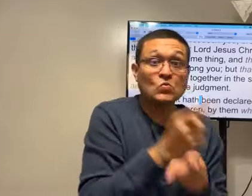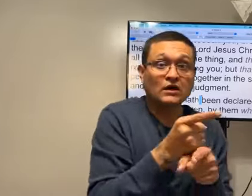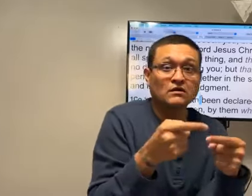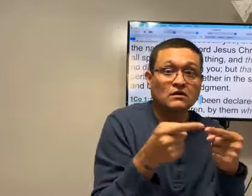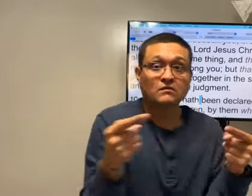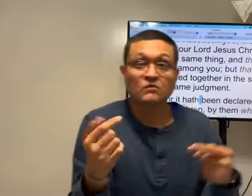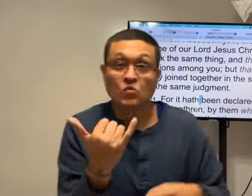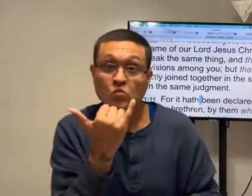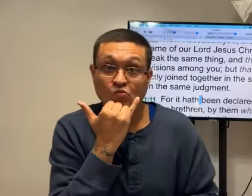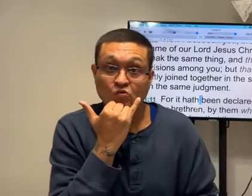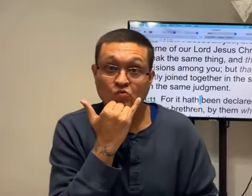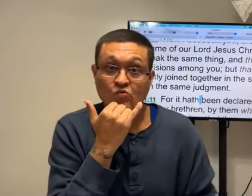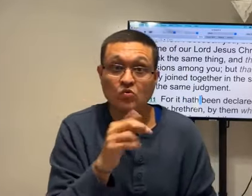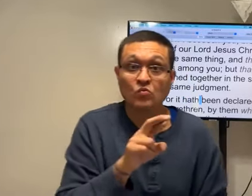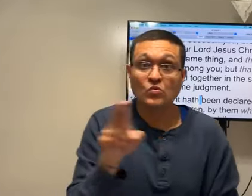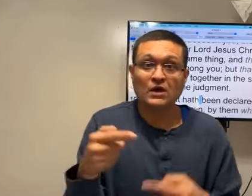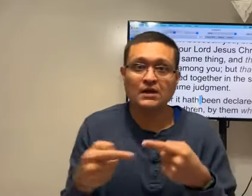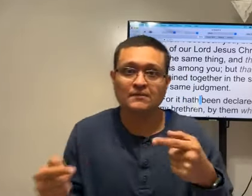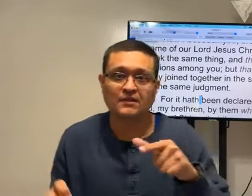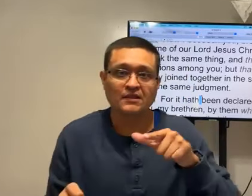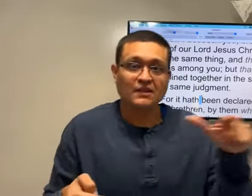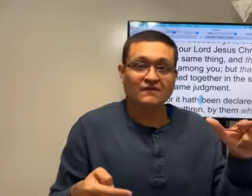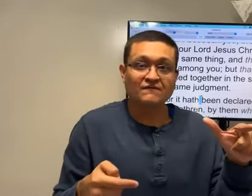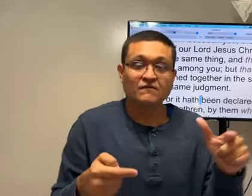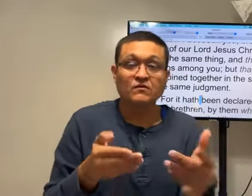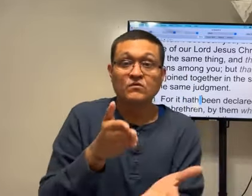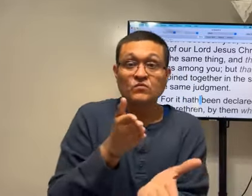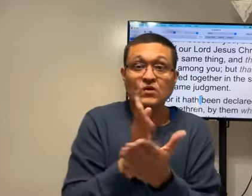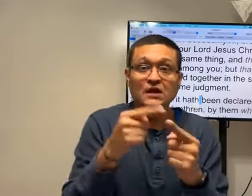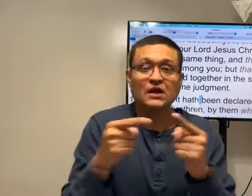same as the word right, has several different signs, correct?